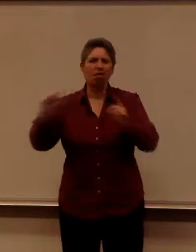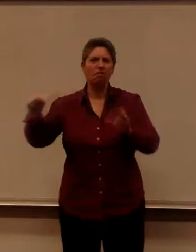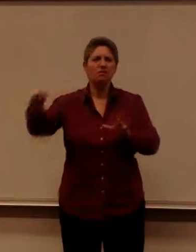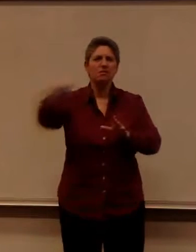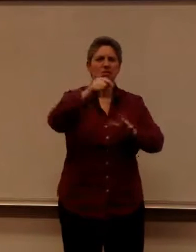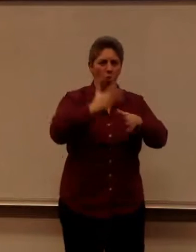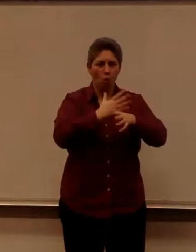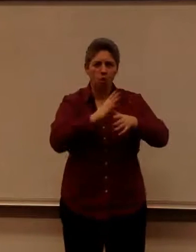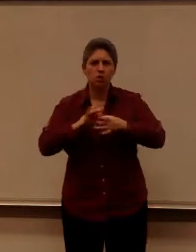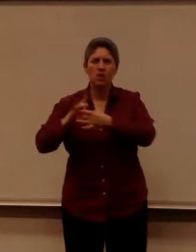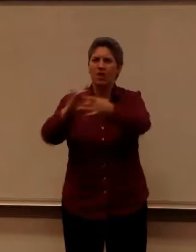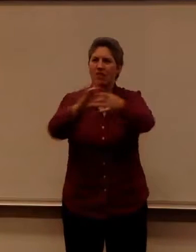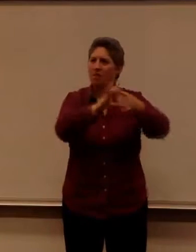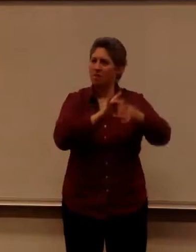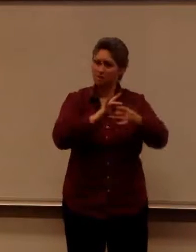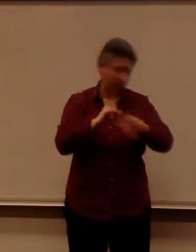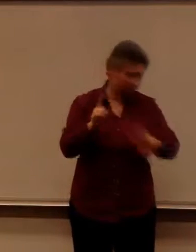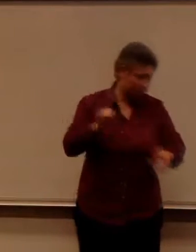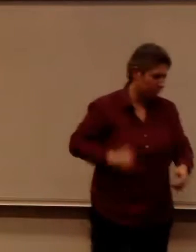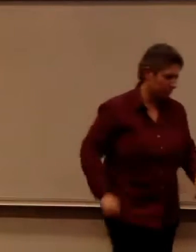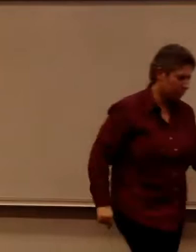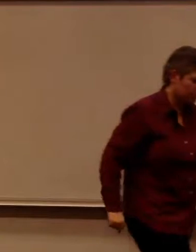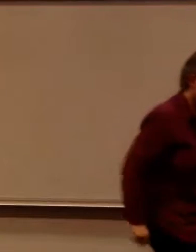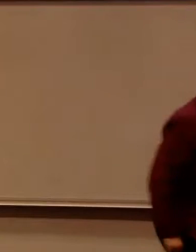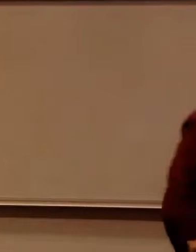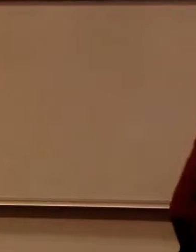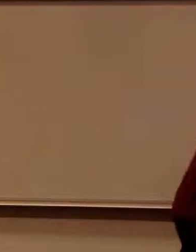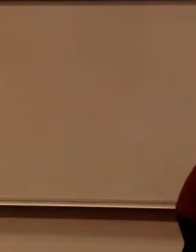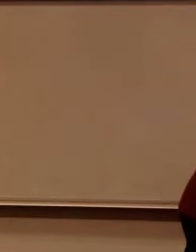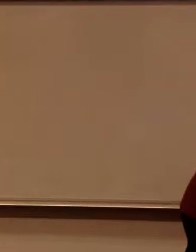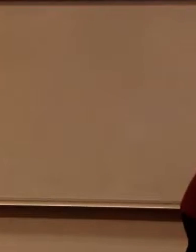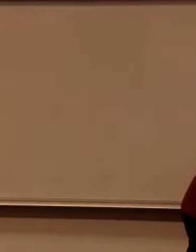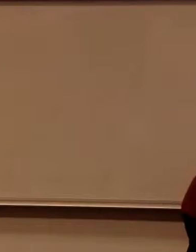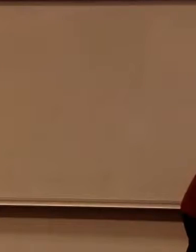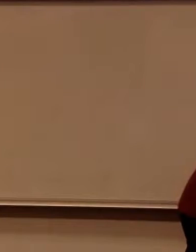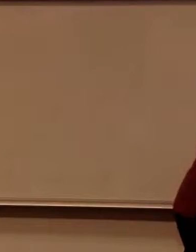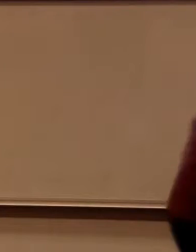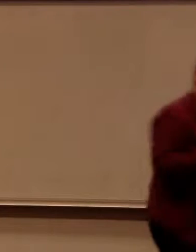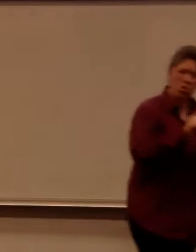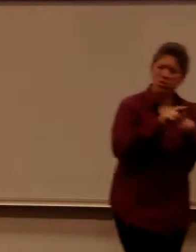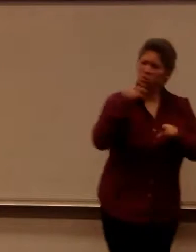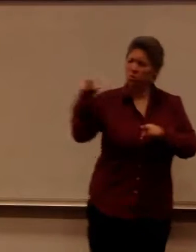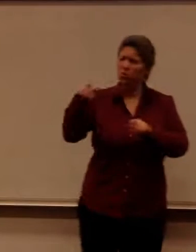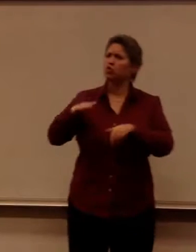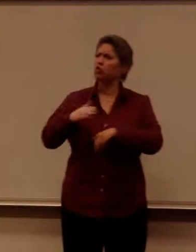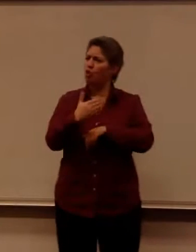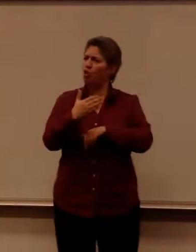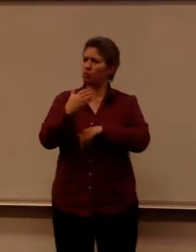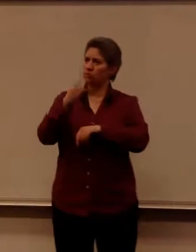and organisations. So you can see how all the different organisations within the DSP contribute to this.